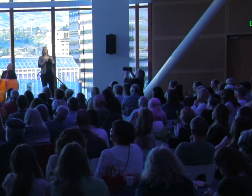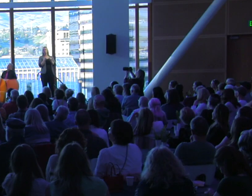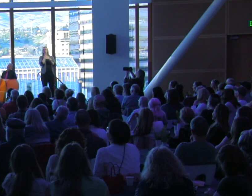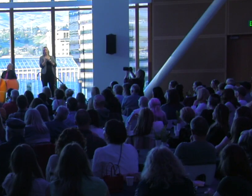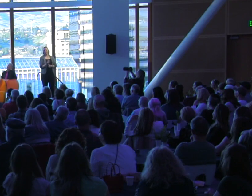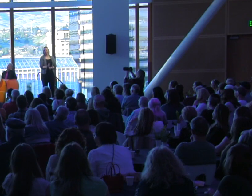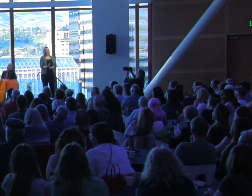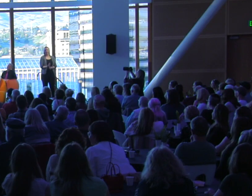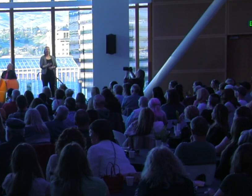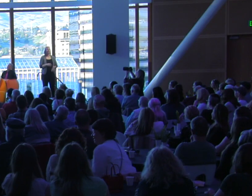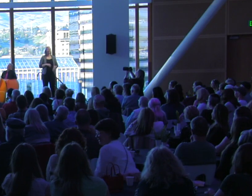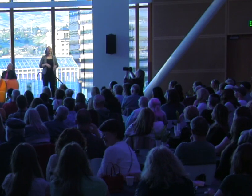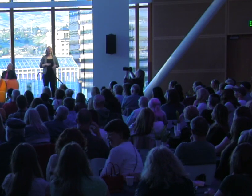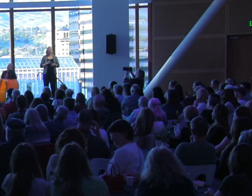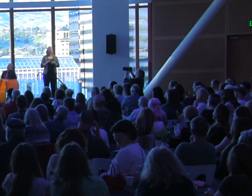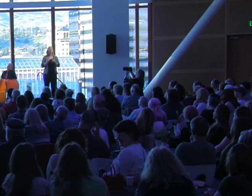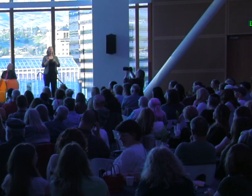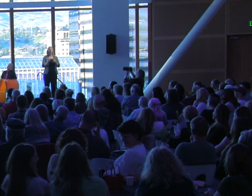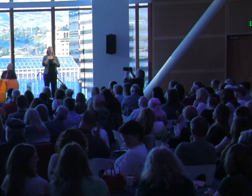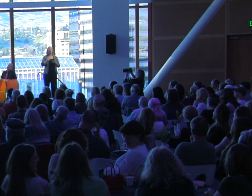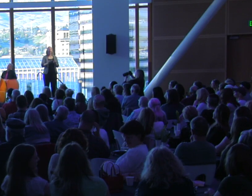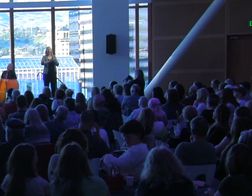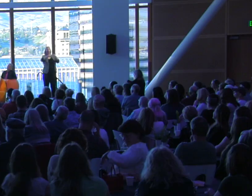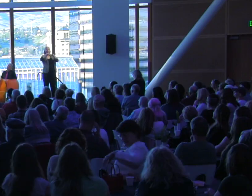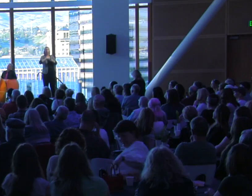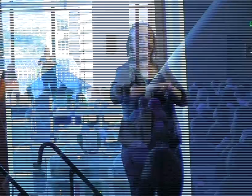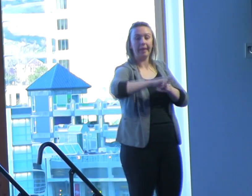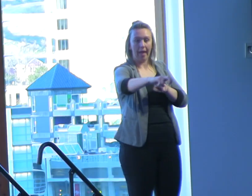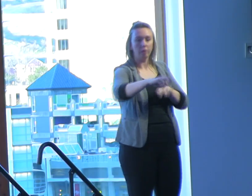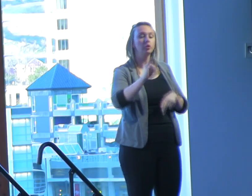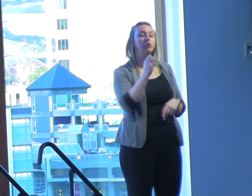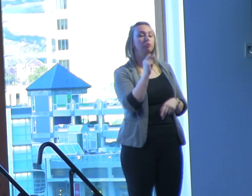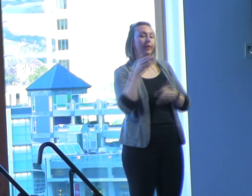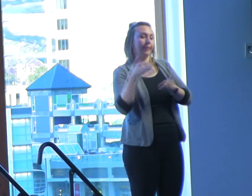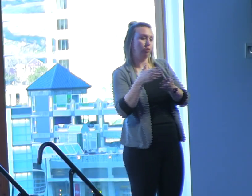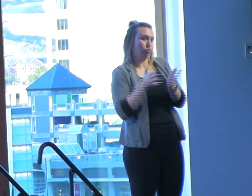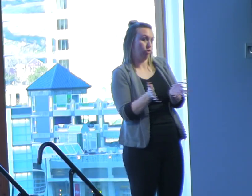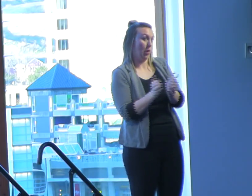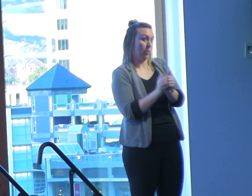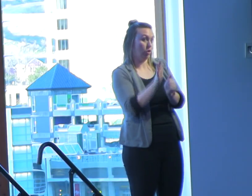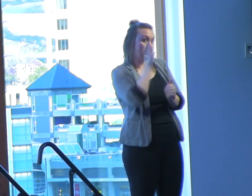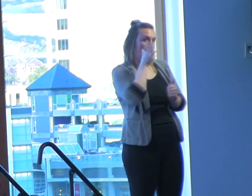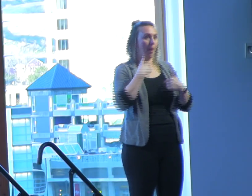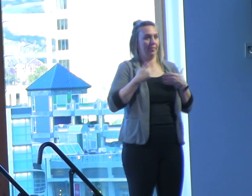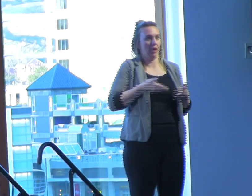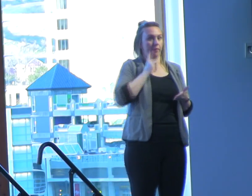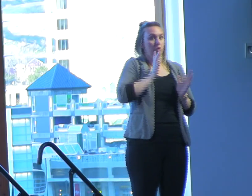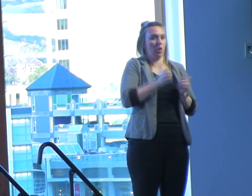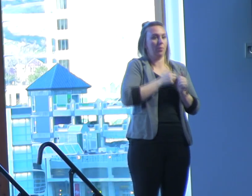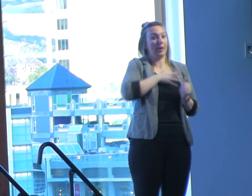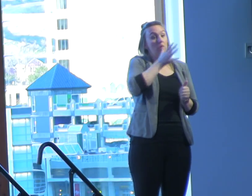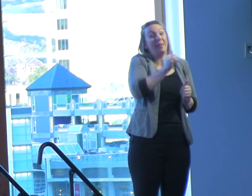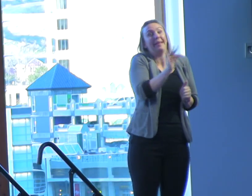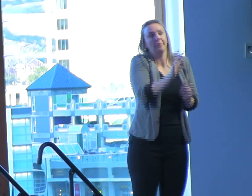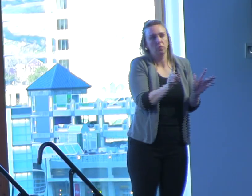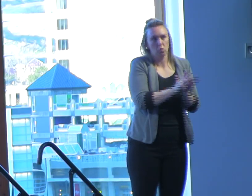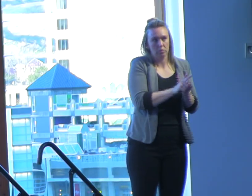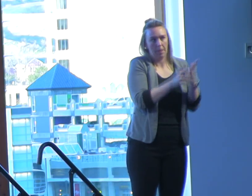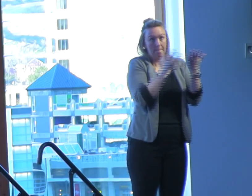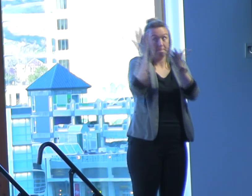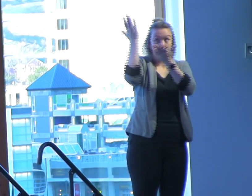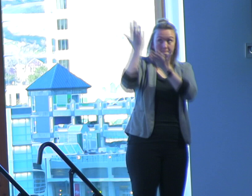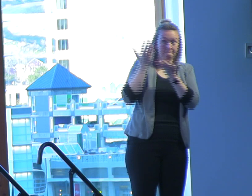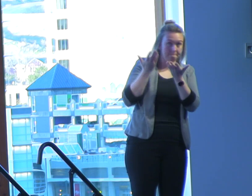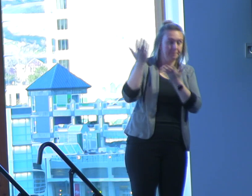And we sit down on her couch, and she's like, and Jen's there to talk to her dad. I'm there to talk to my grandma if she shows up. And